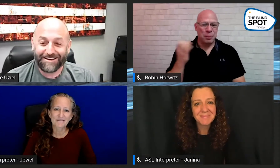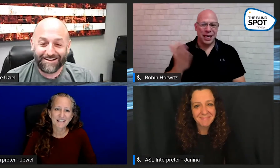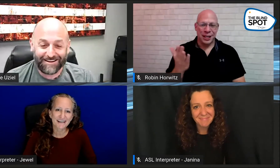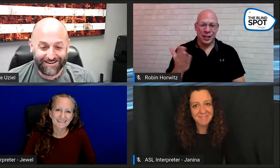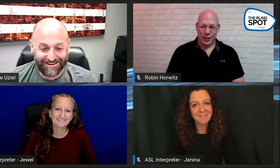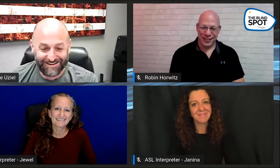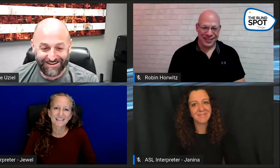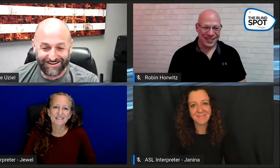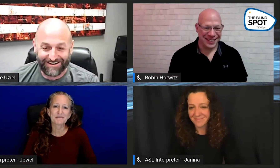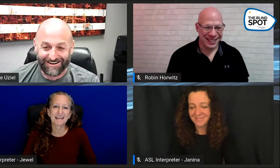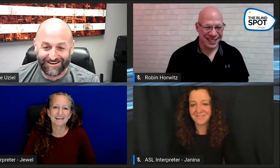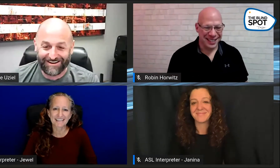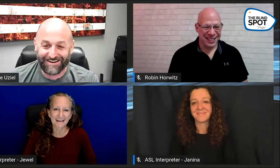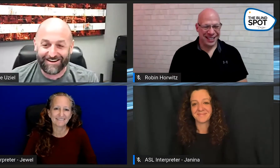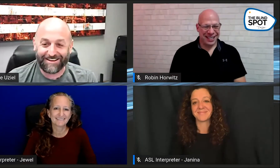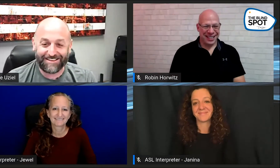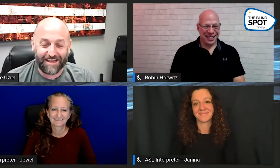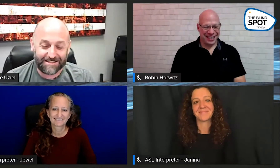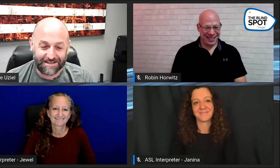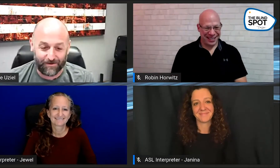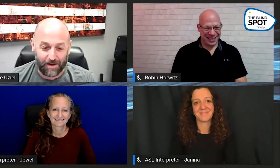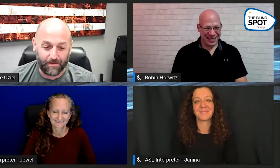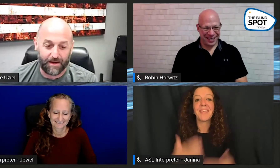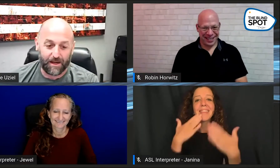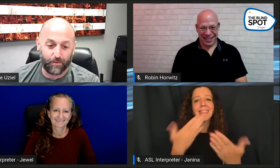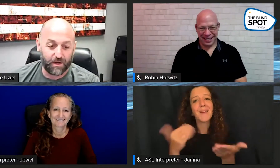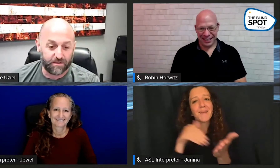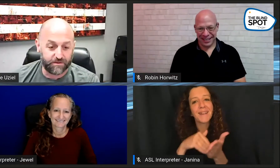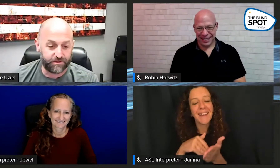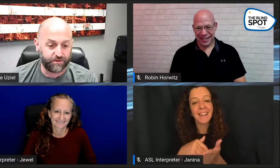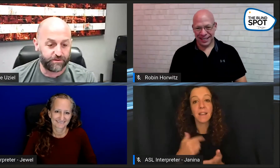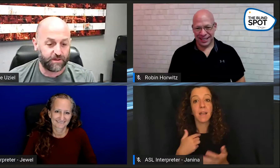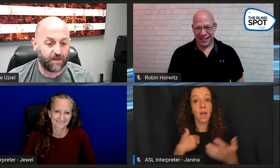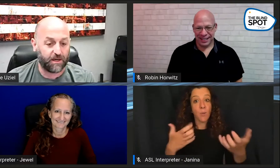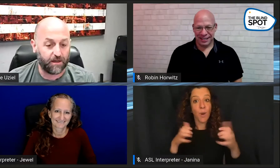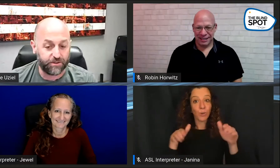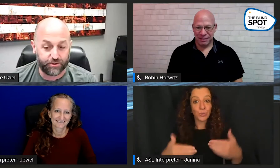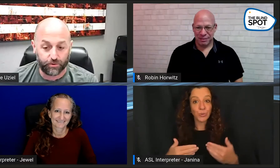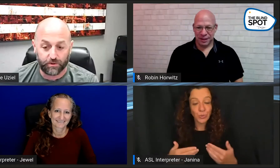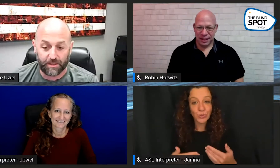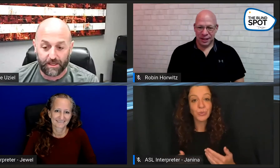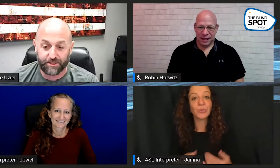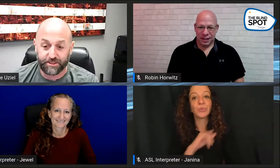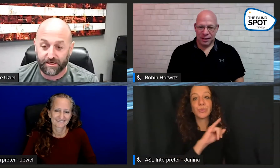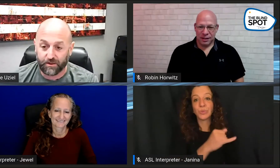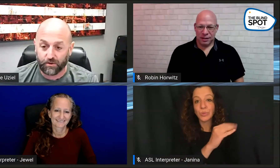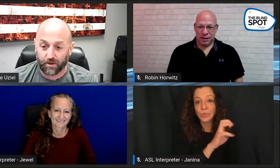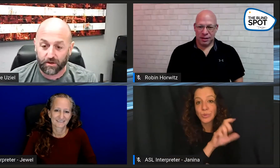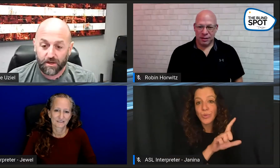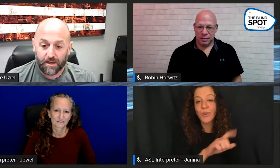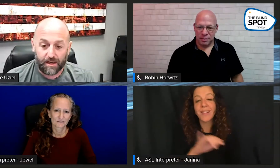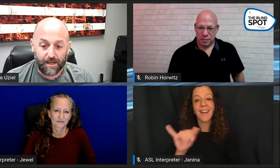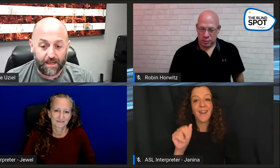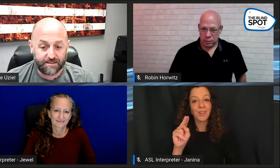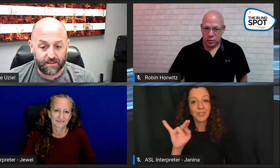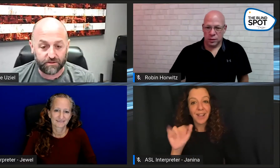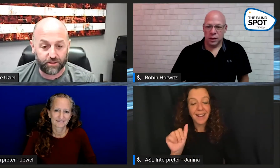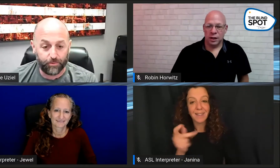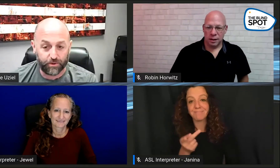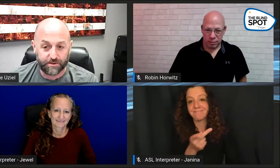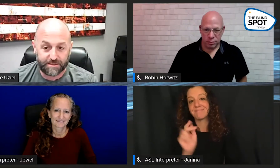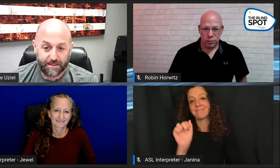Hey, I'm good. Good to be here, Dave. Thanks again, Robin. I want to also introduce Jewel and Janina, who are